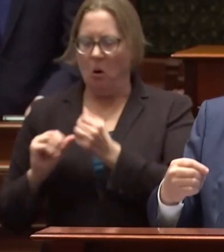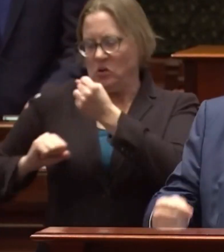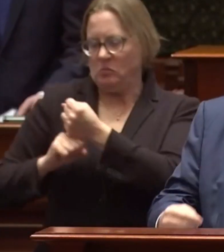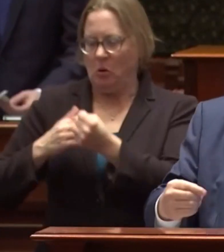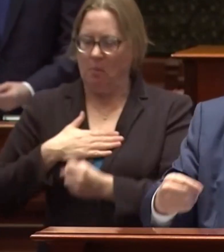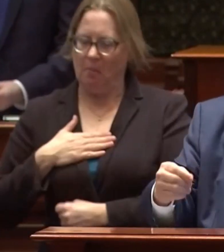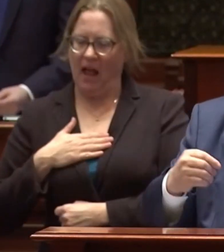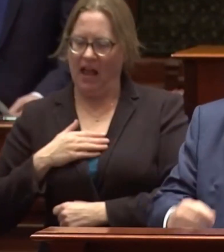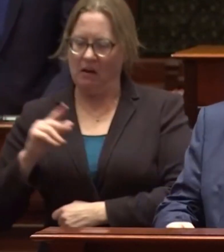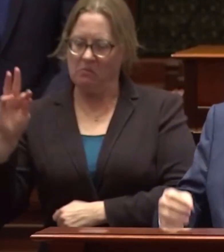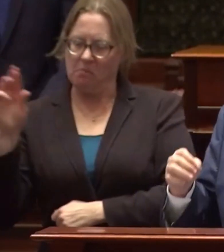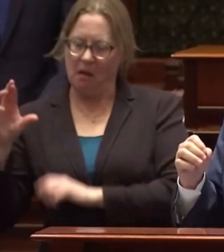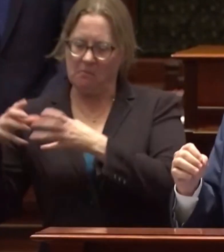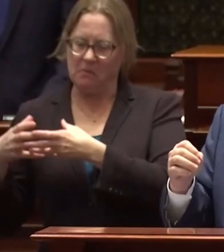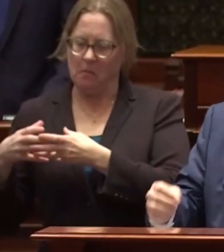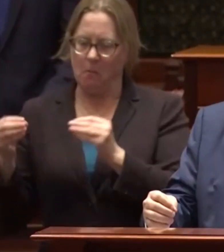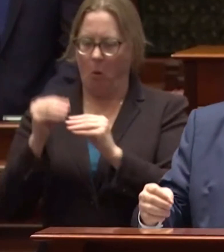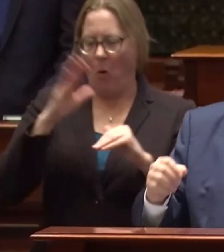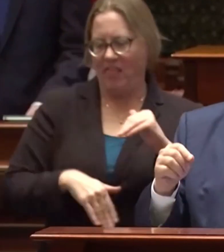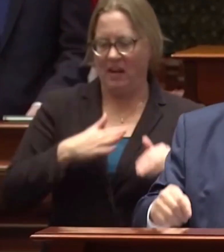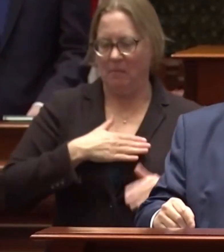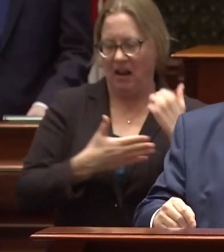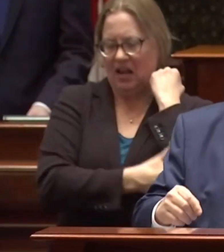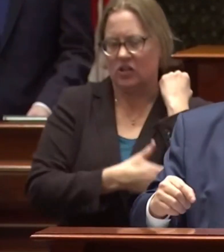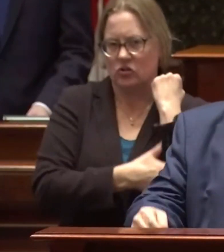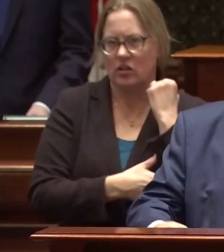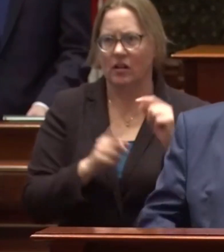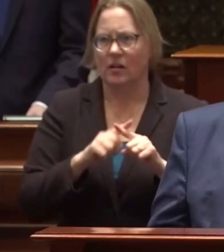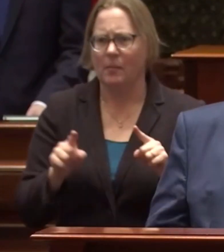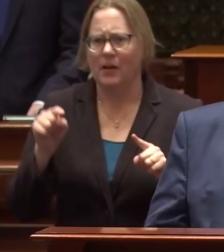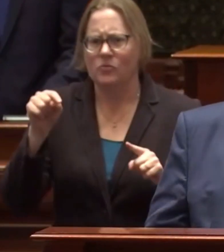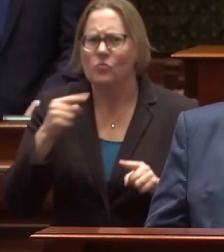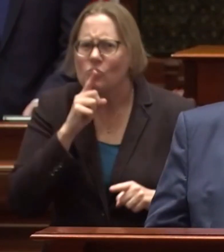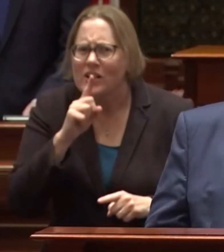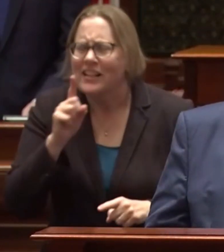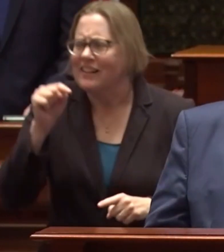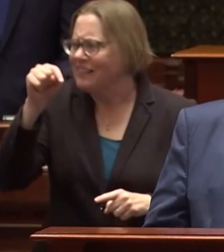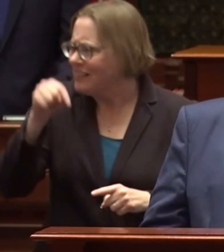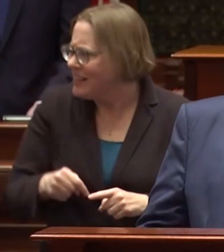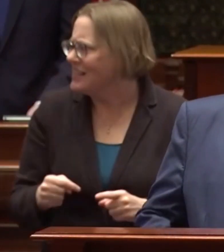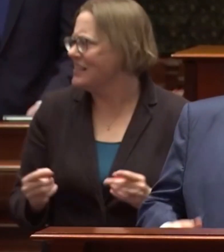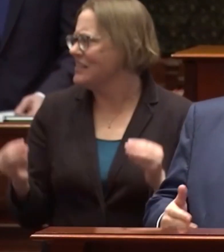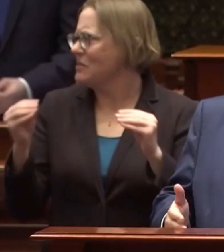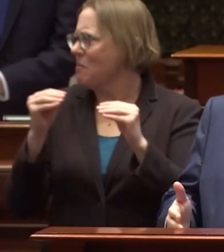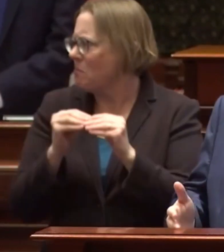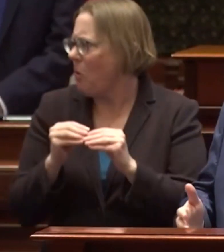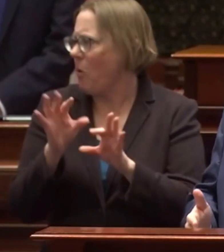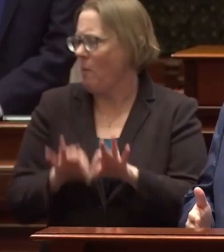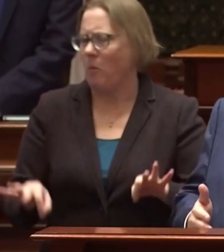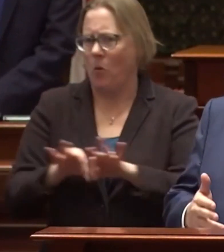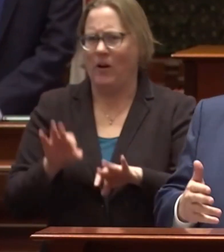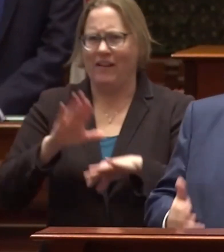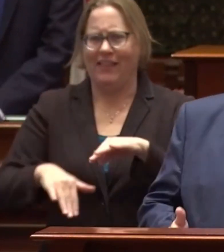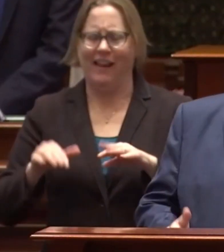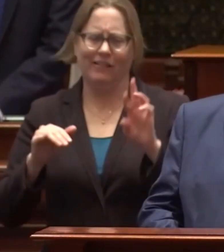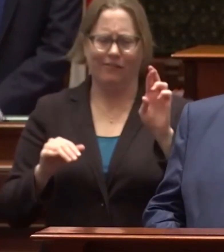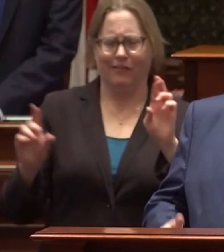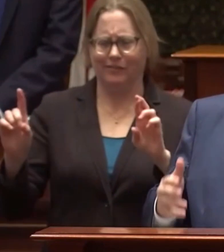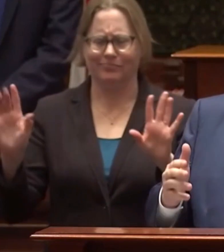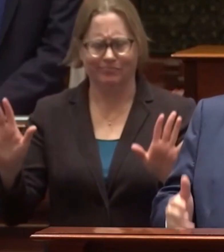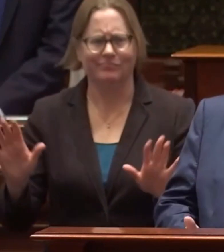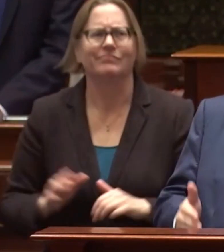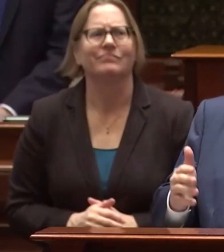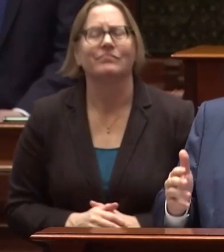obligations to the people we represent supersede the letter after our names. Joe Biden has been a very